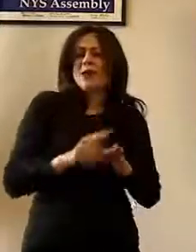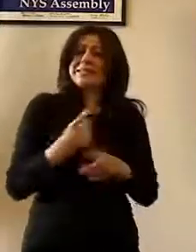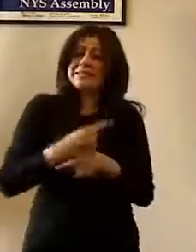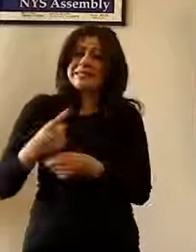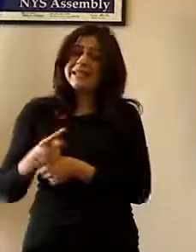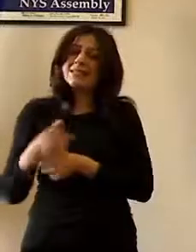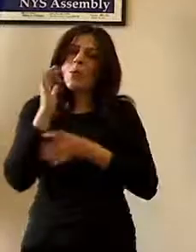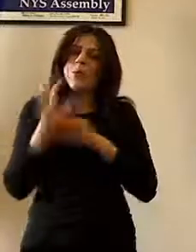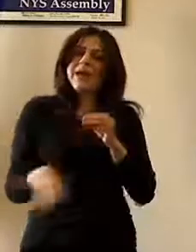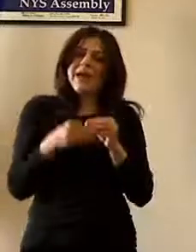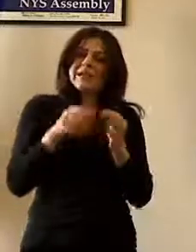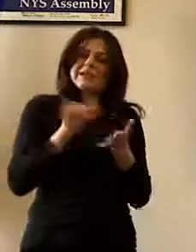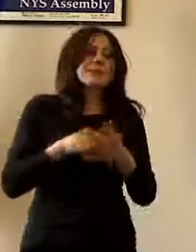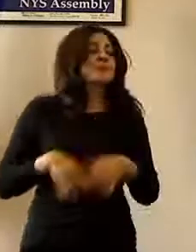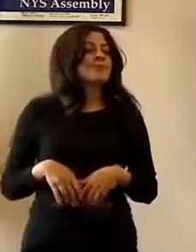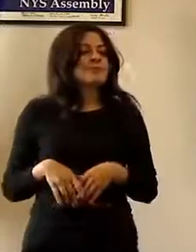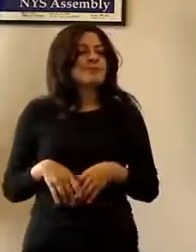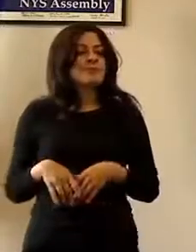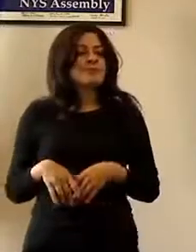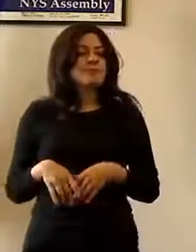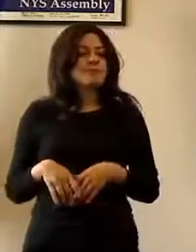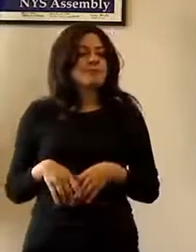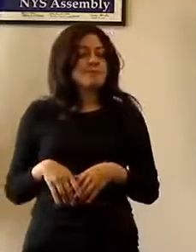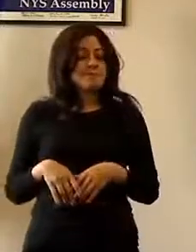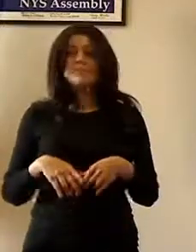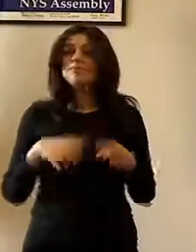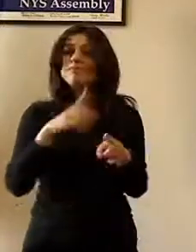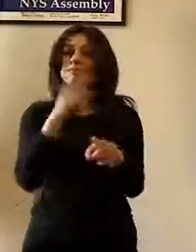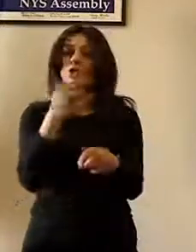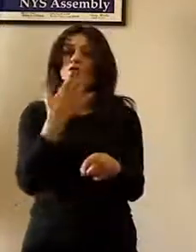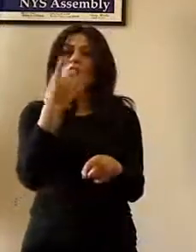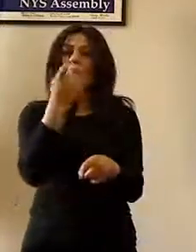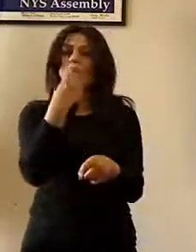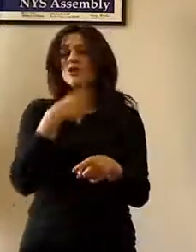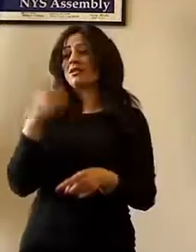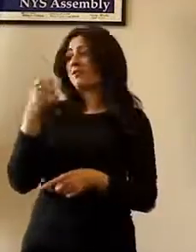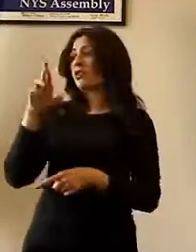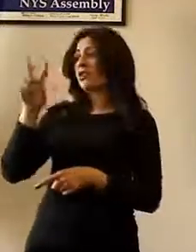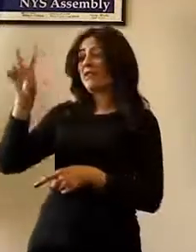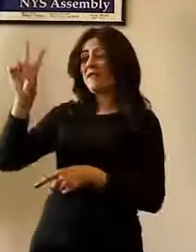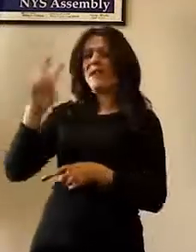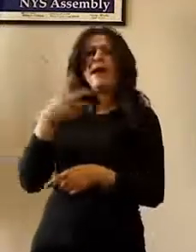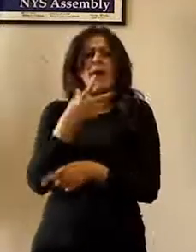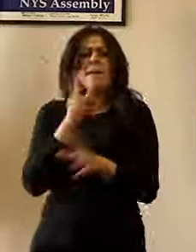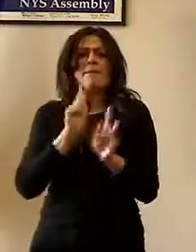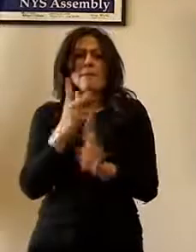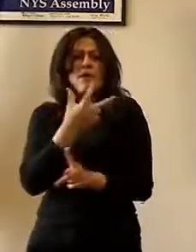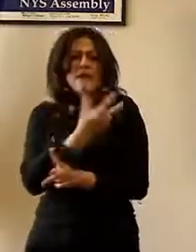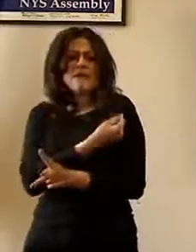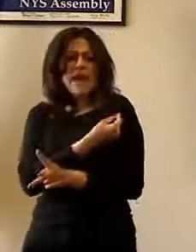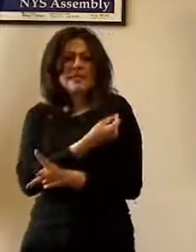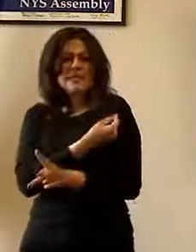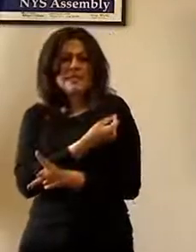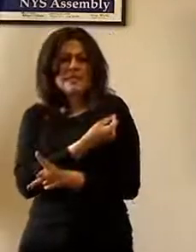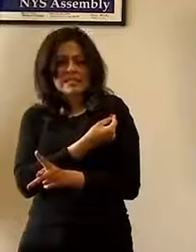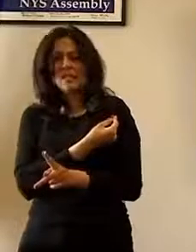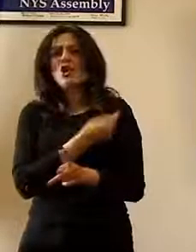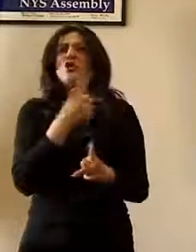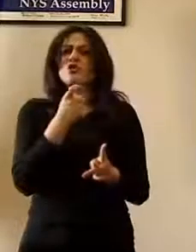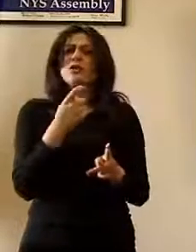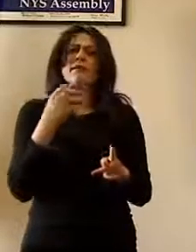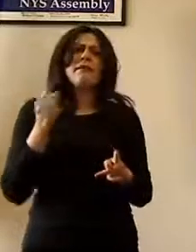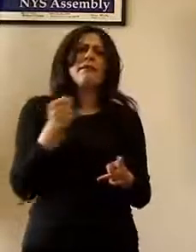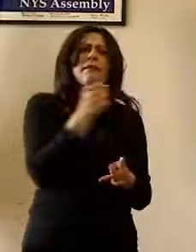Wanted to importantly respond. That's a good question. Dr. V, should vaccinated people be going for antibody testing in the coming